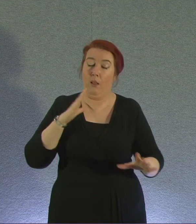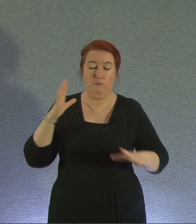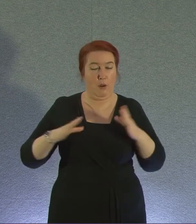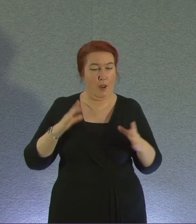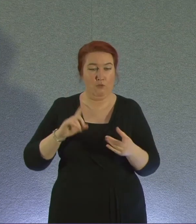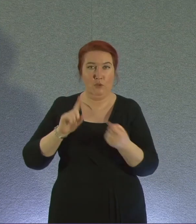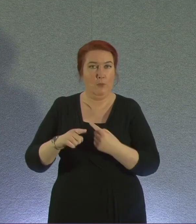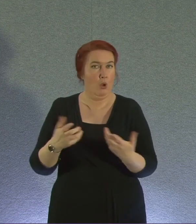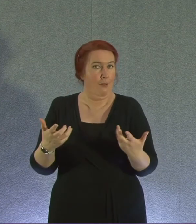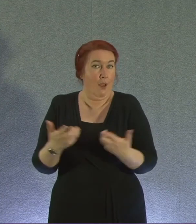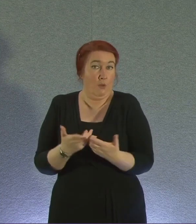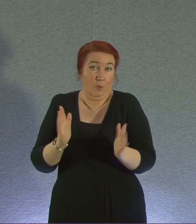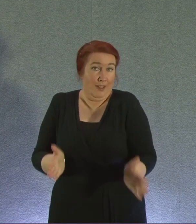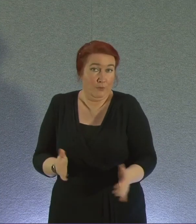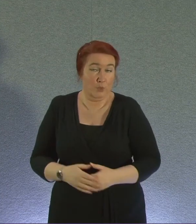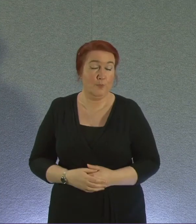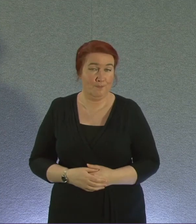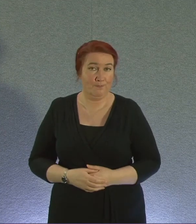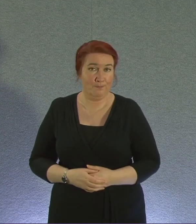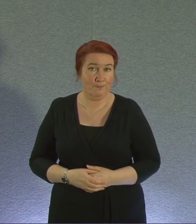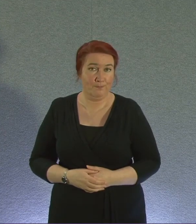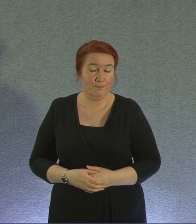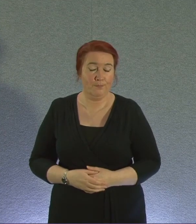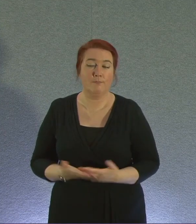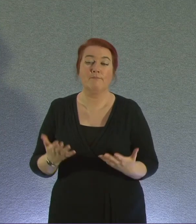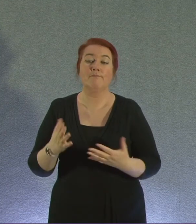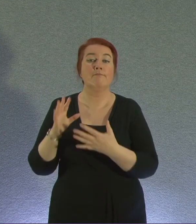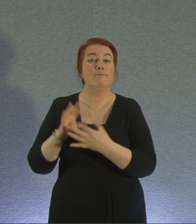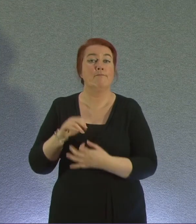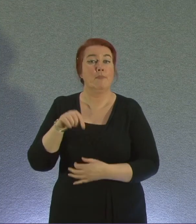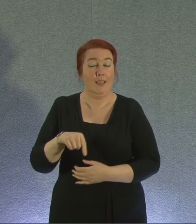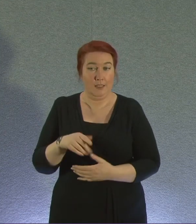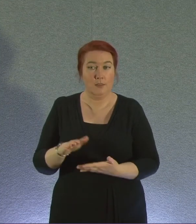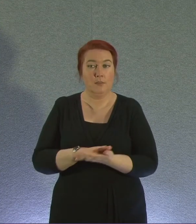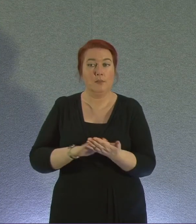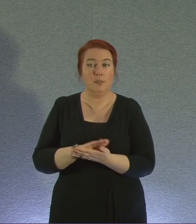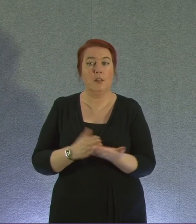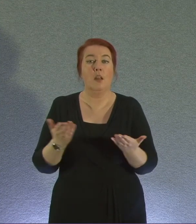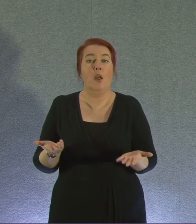situation resolves. And on that note, I'm going